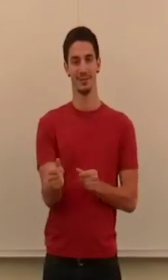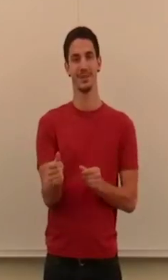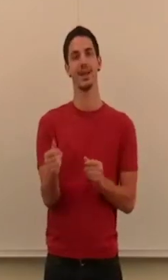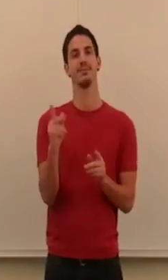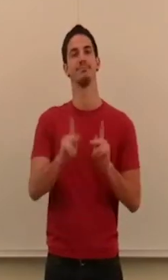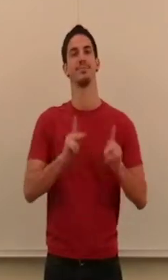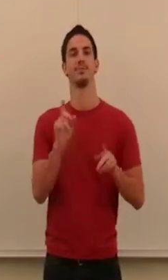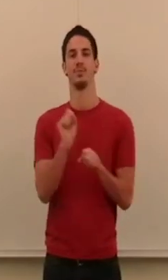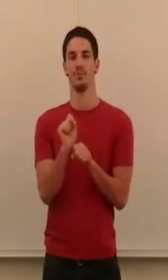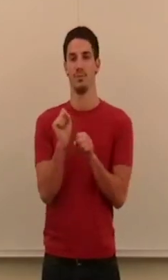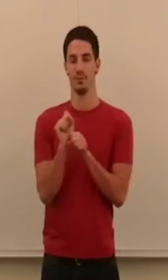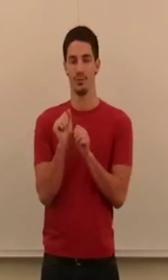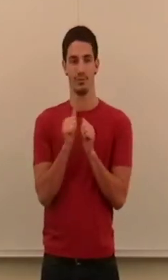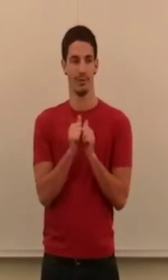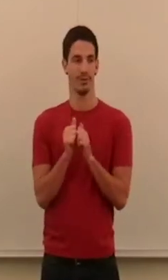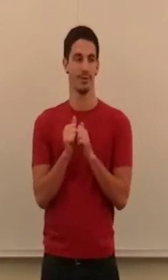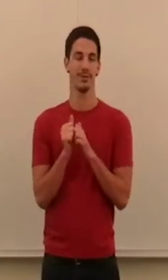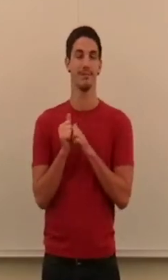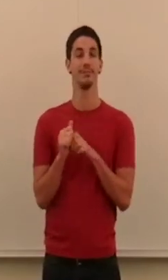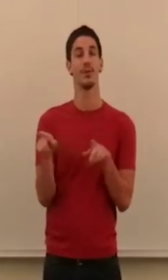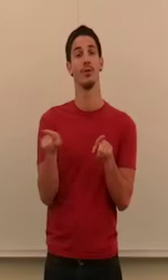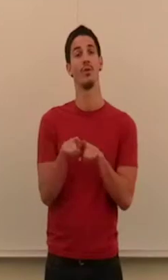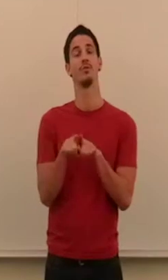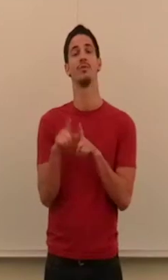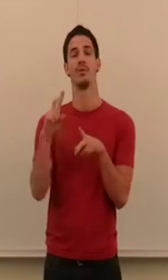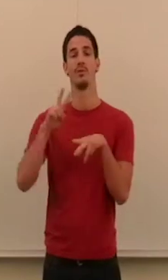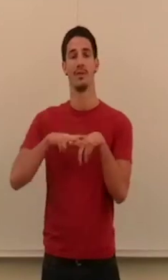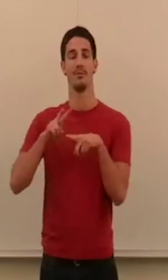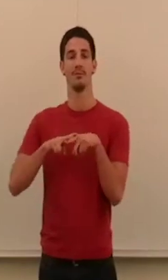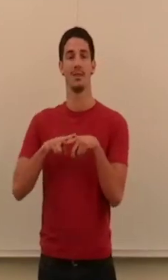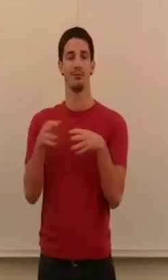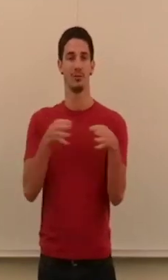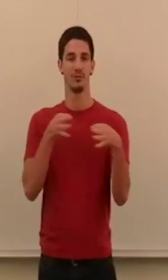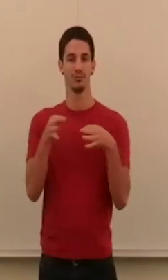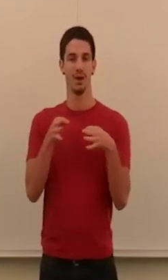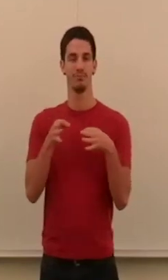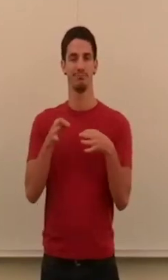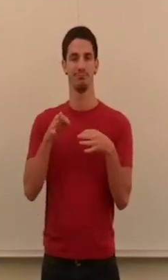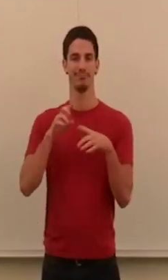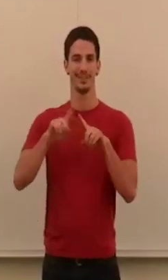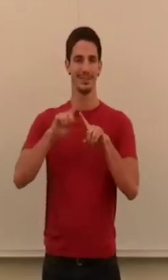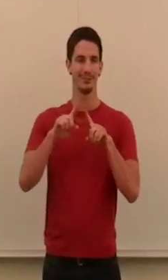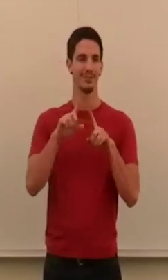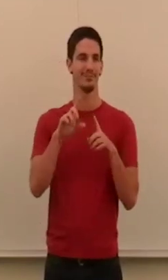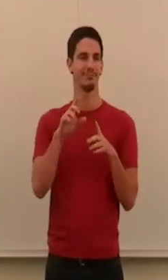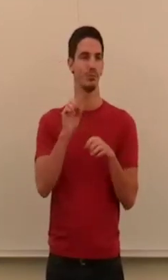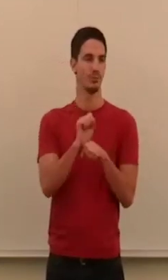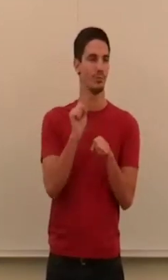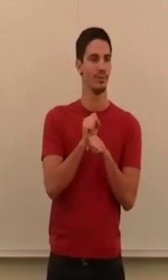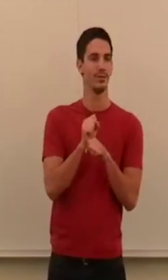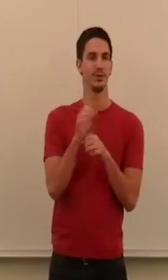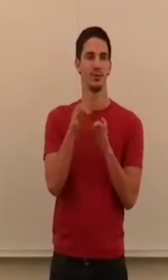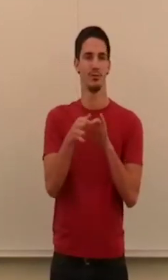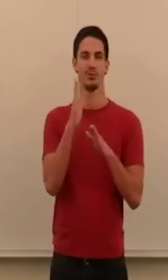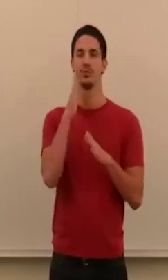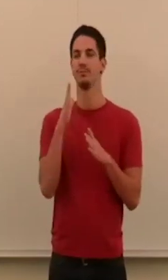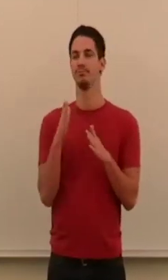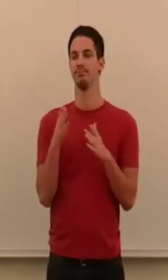as vocabulary to describe the various tasks that interpreters perform. A person's first language